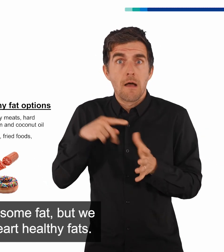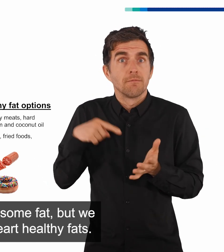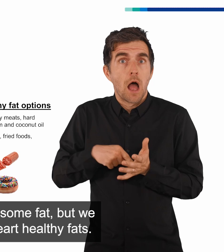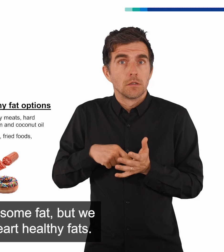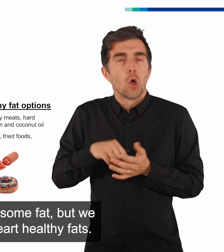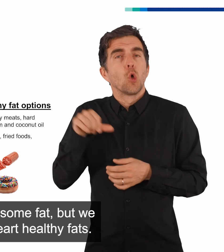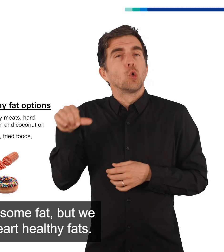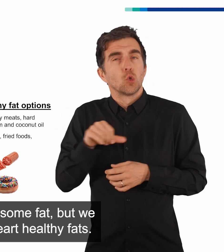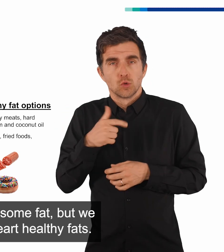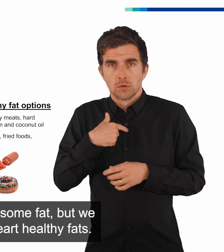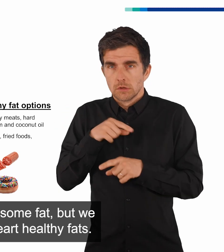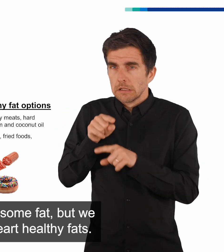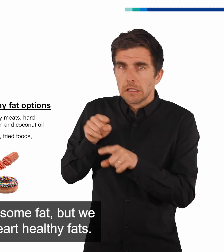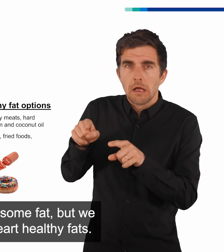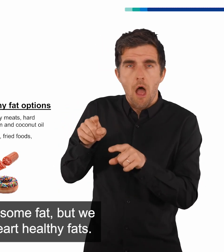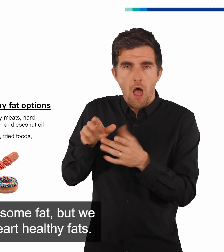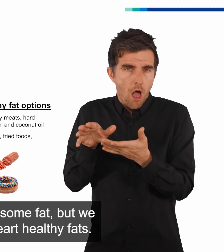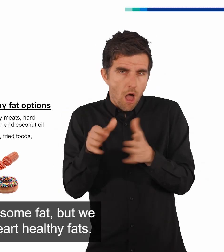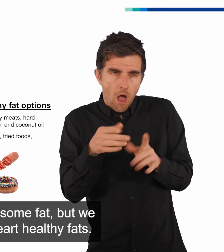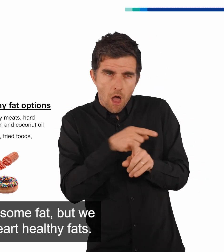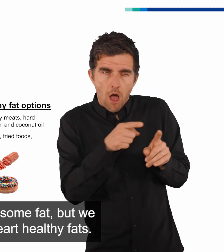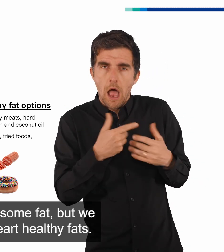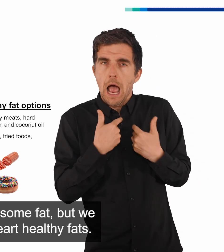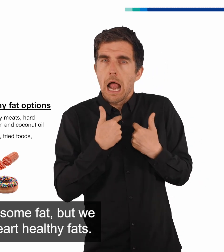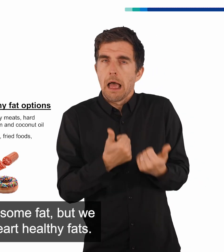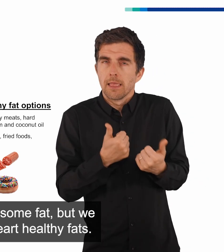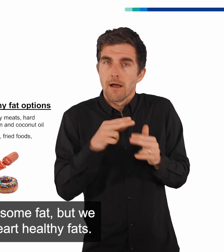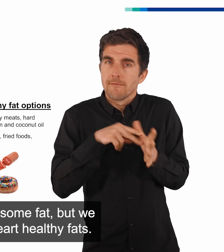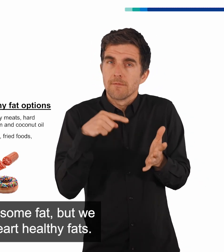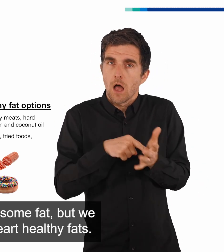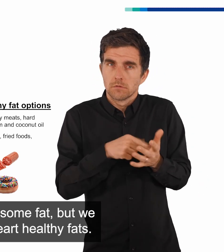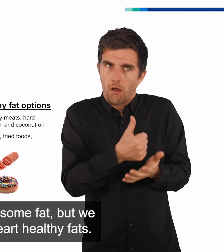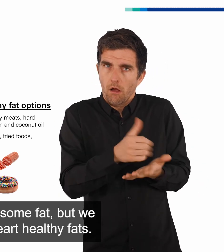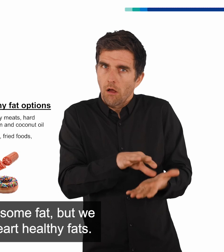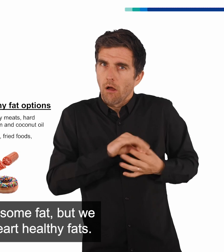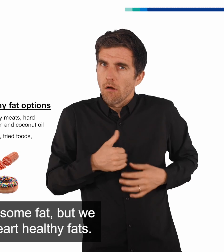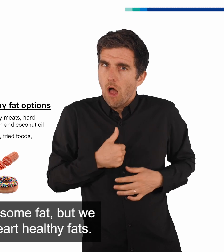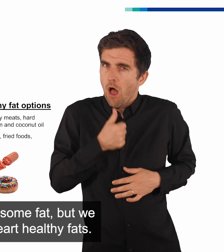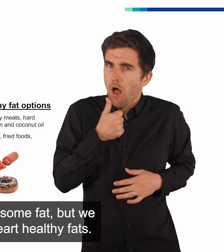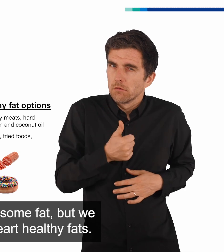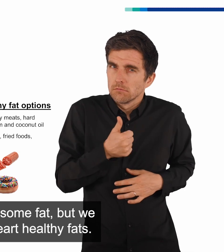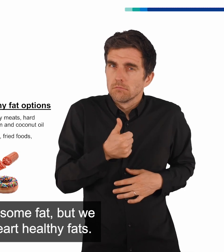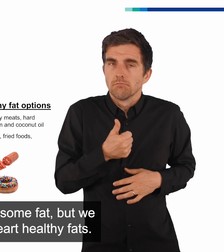Monounsaturated fats are found in avocados, olive oil, almonds, cashews and peanuts.